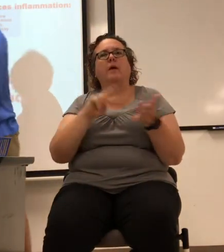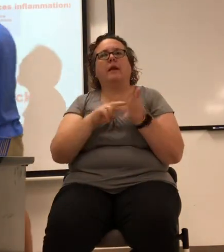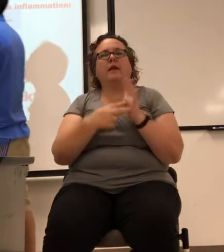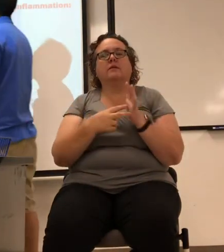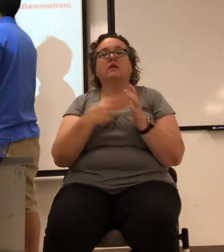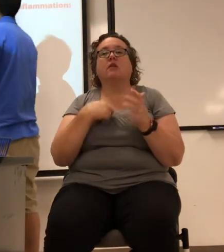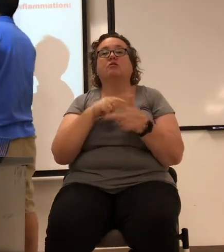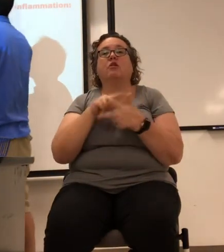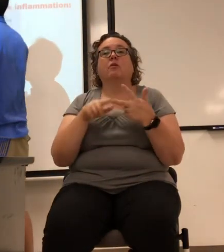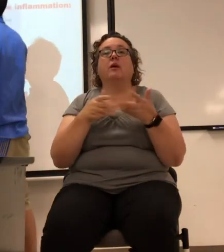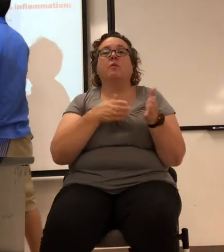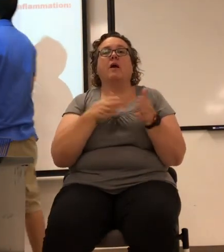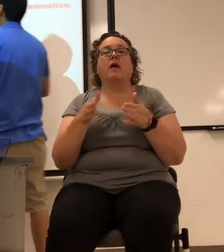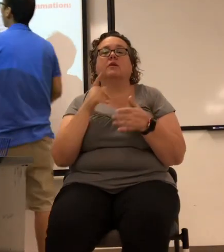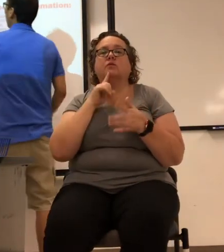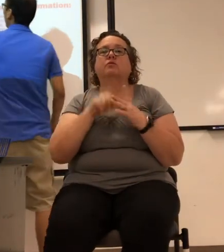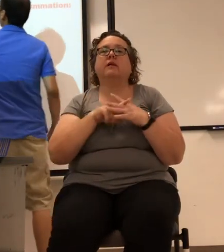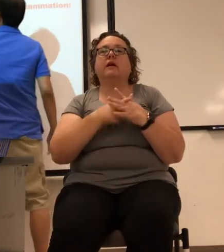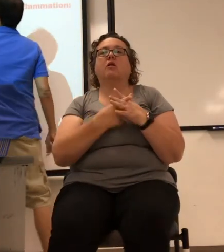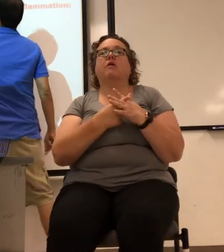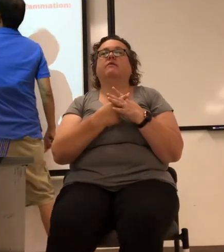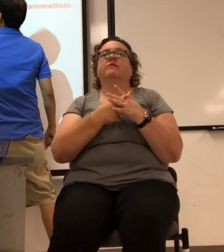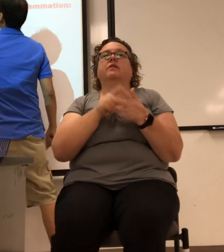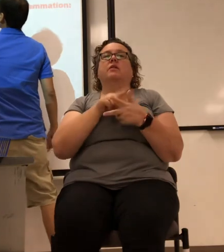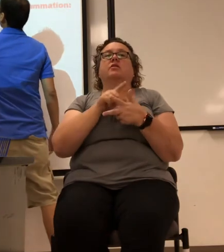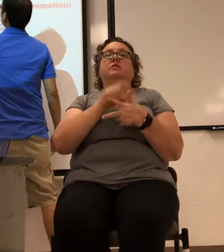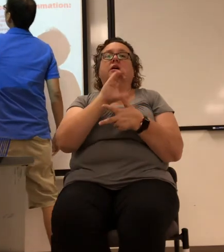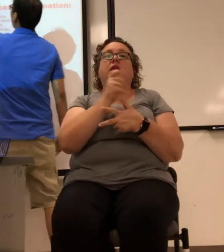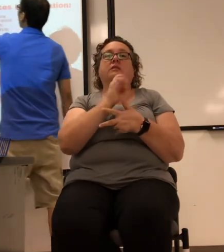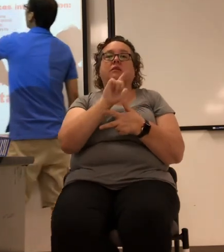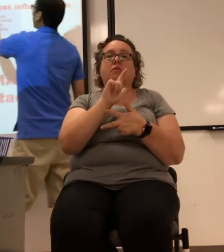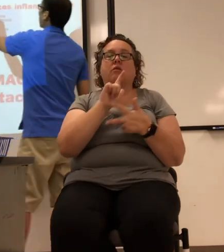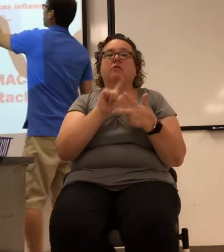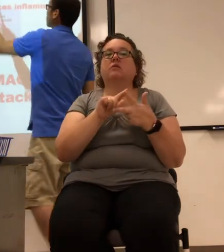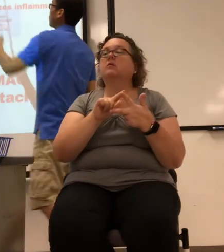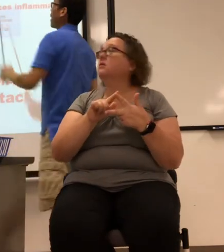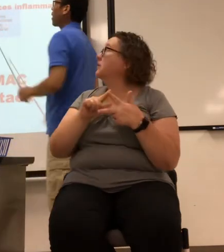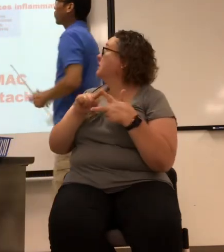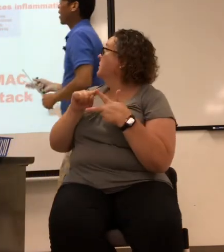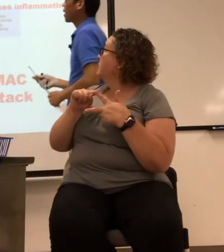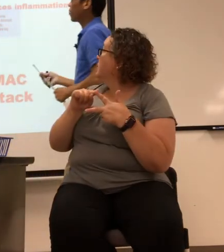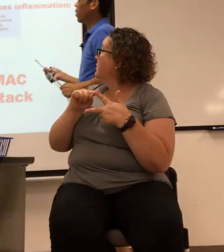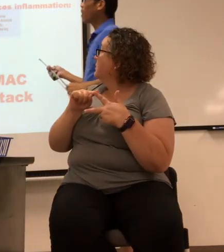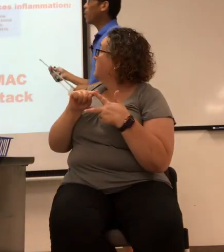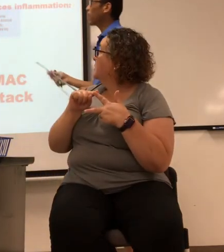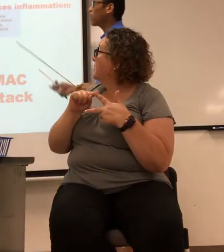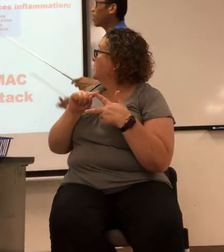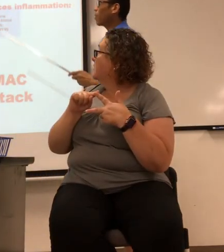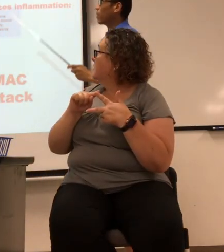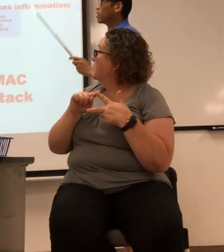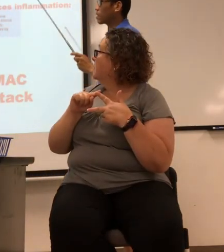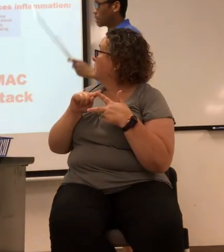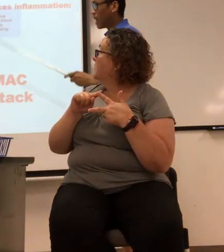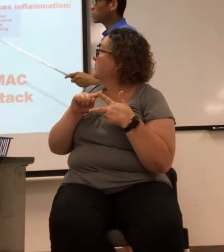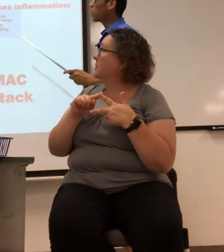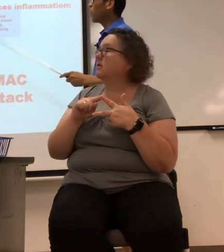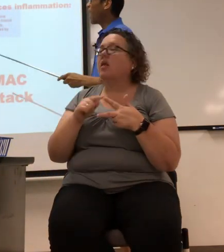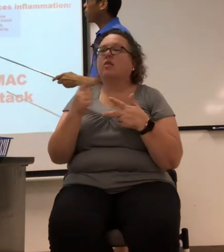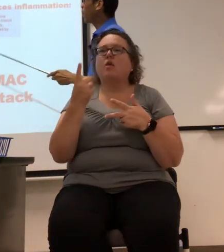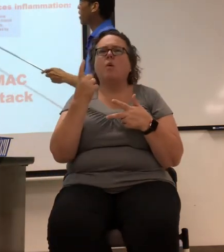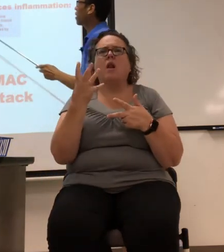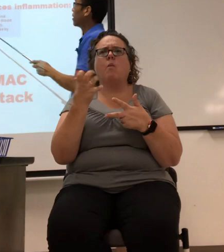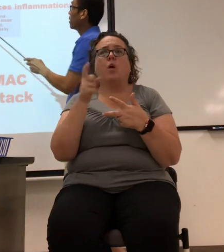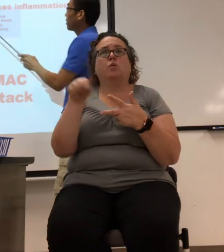off. There's classical pathway, lectin pathway, alternative pathway. The one I want you to know is the